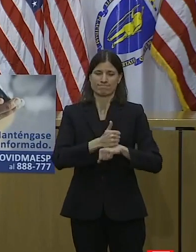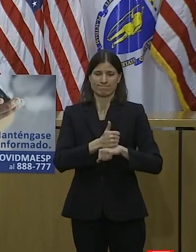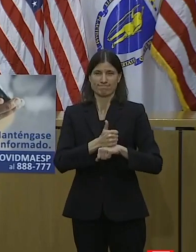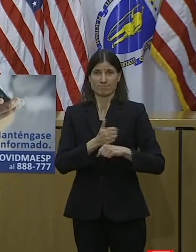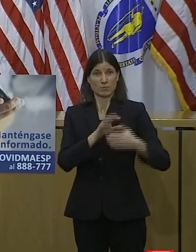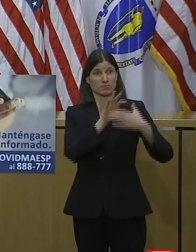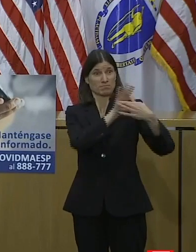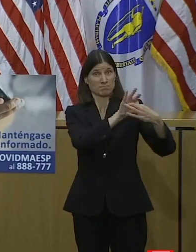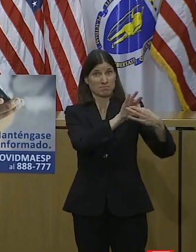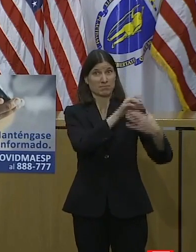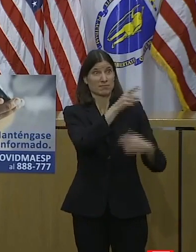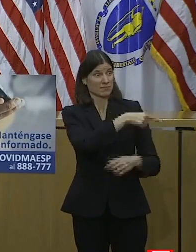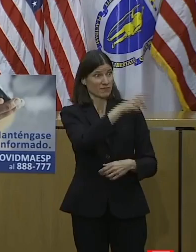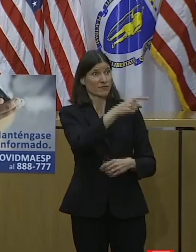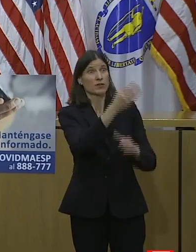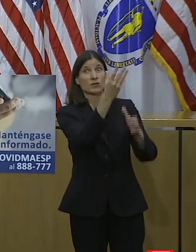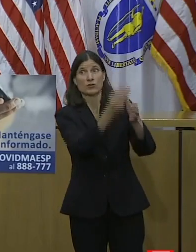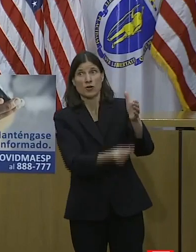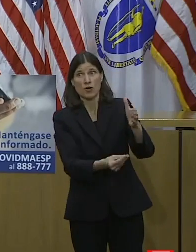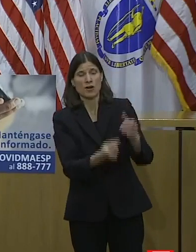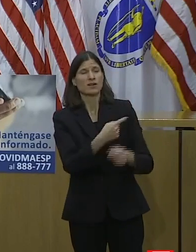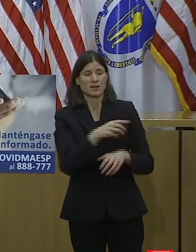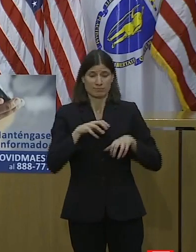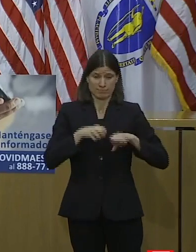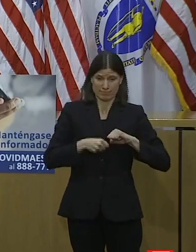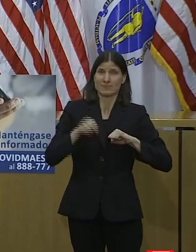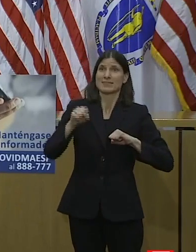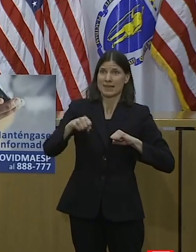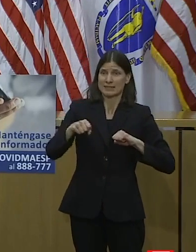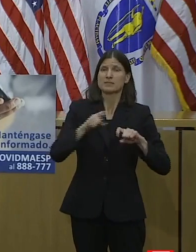family to go through this